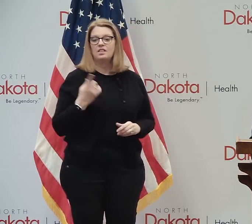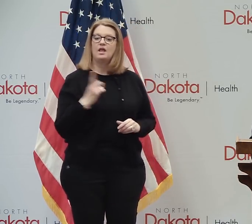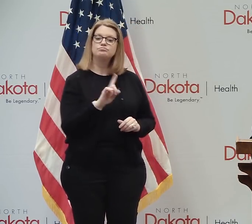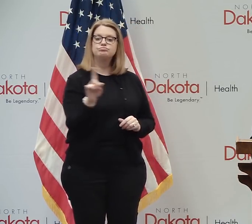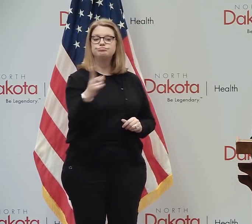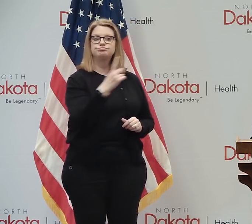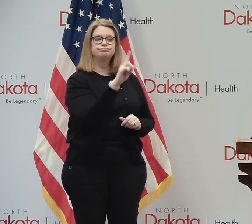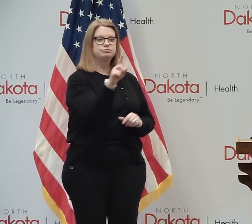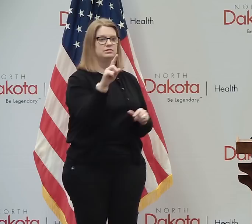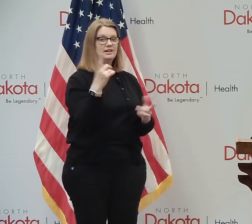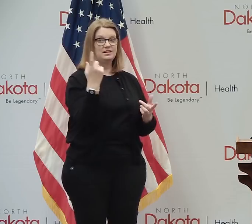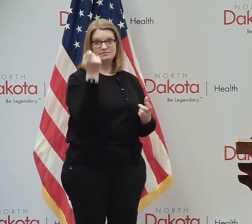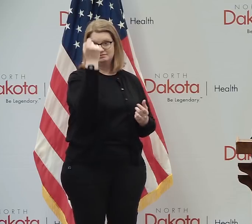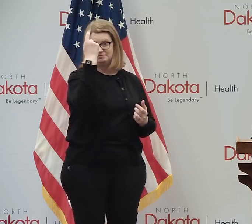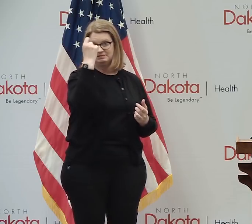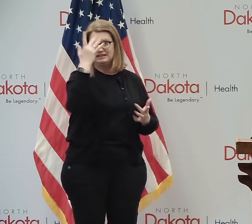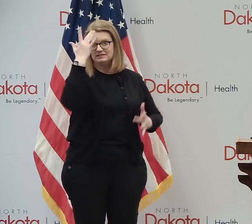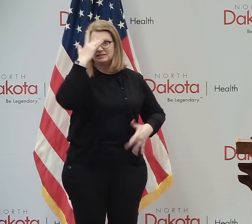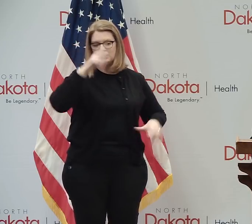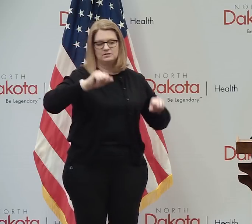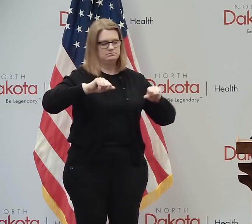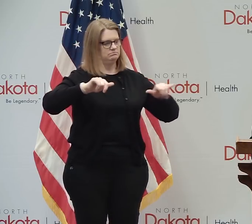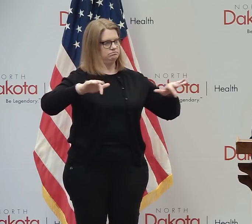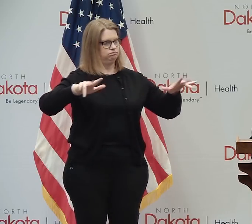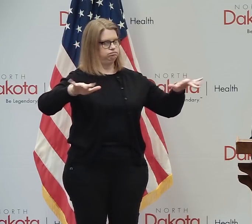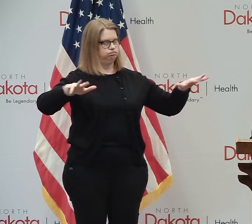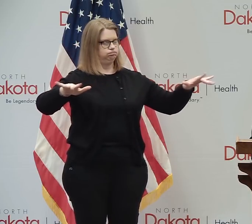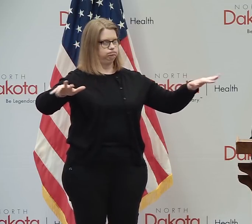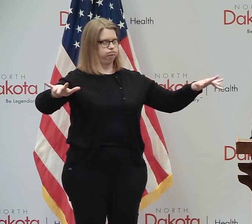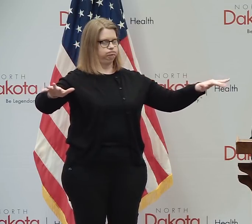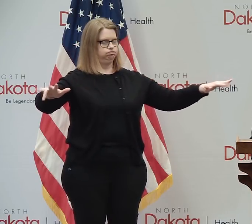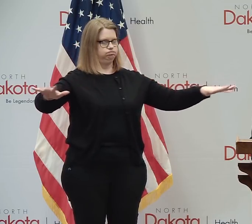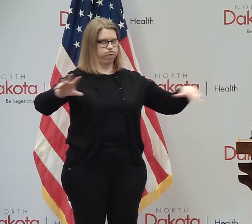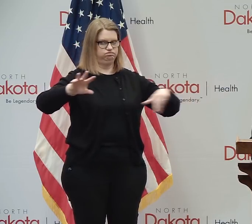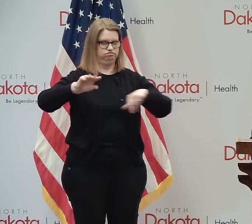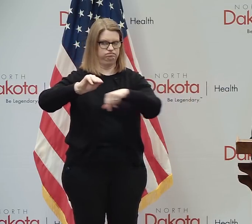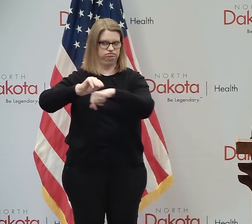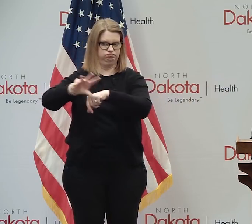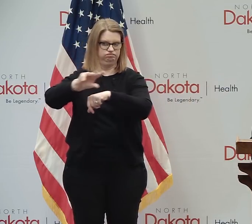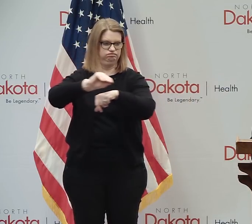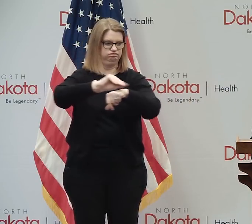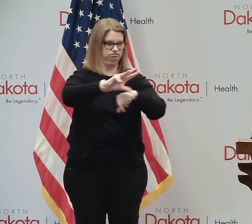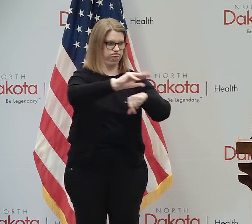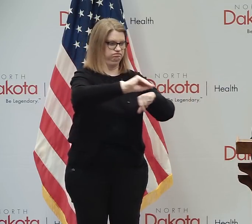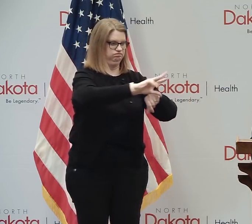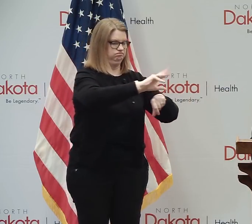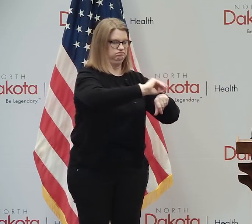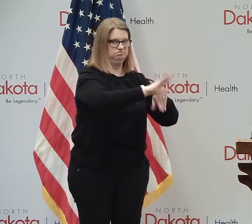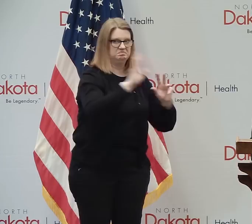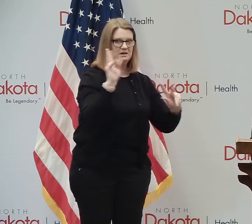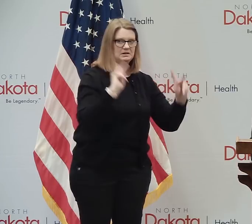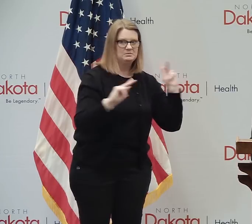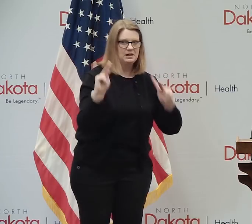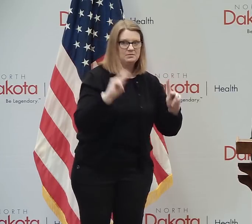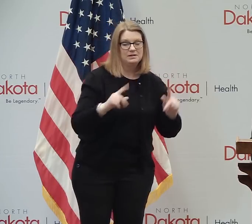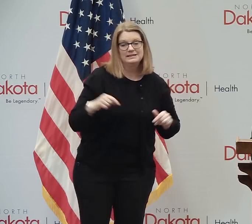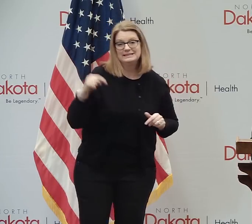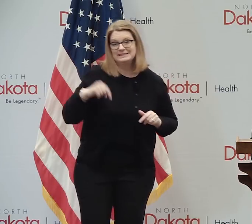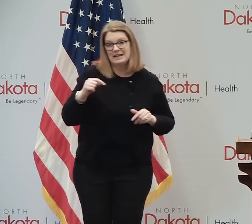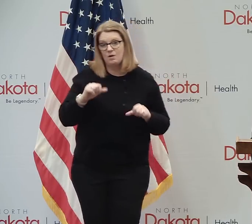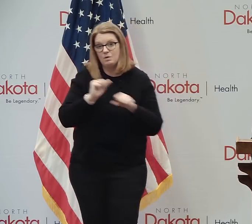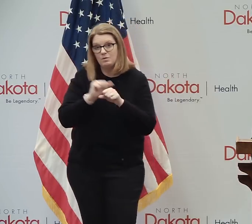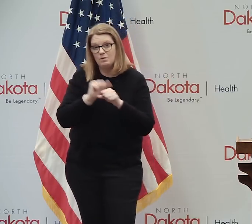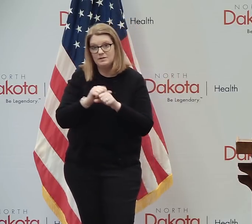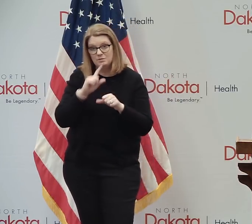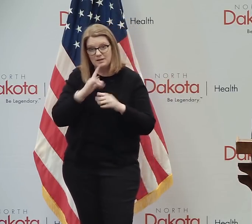disease. And so this is a reason why we want to understand in our populations, and particularly as we work to protect our most vulnerable